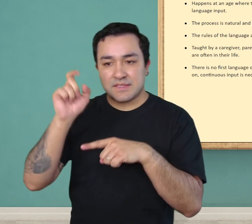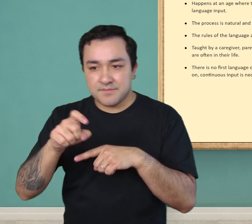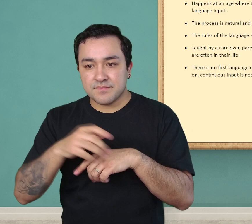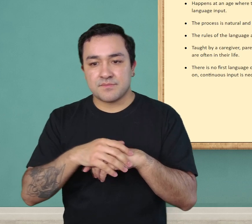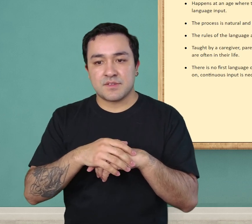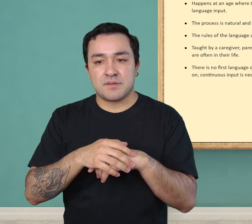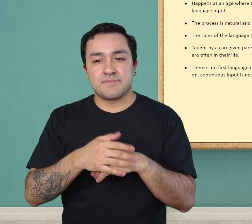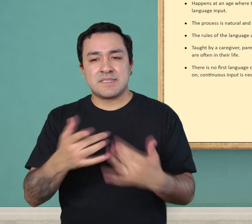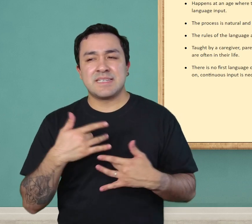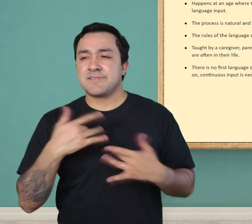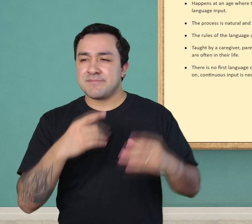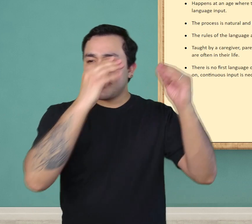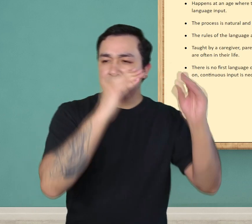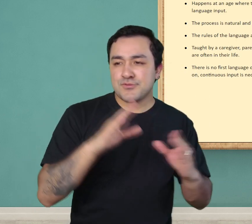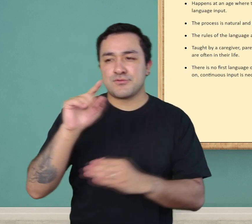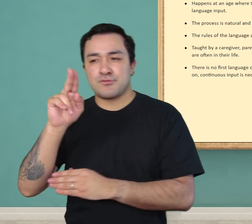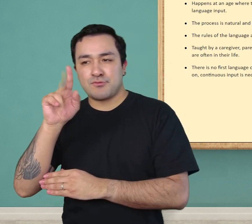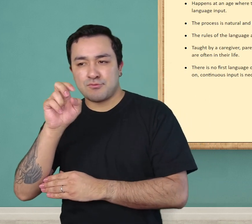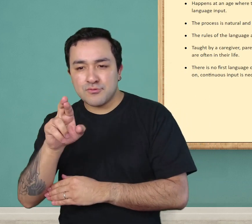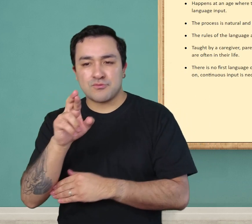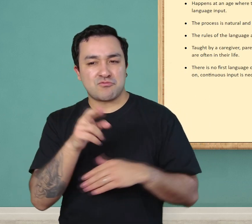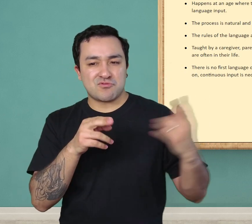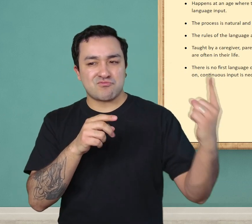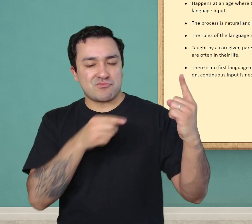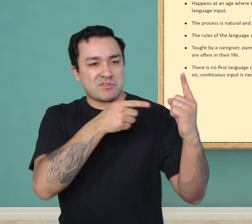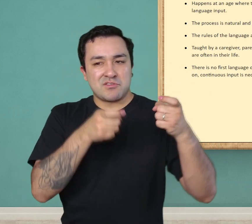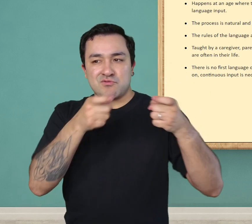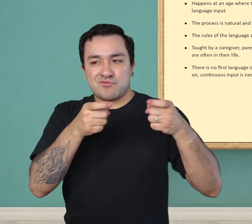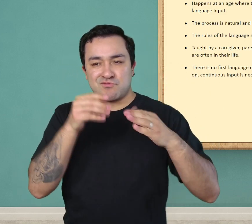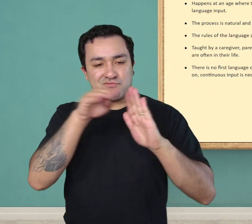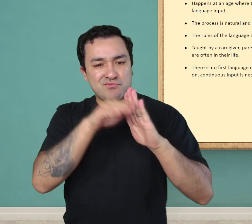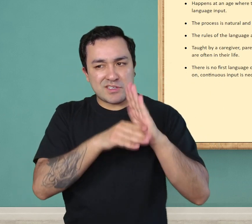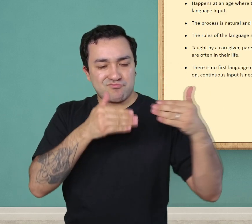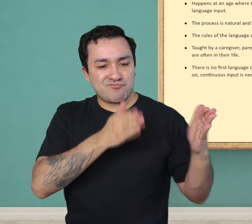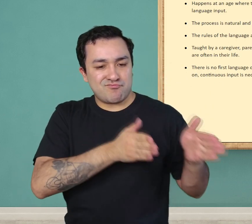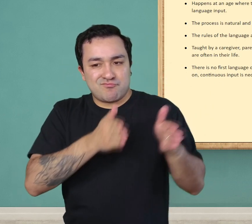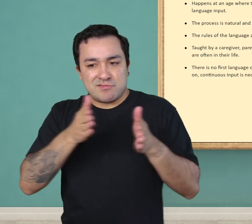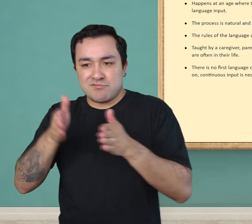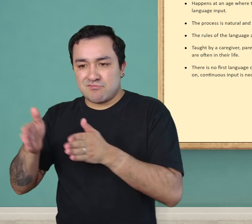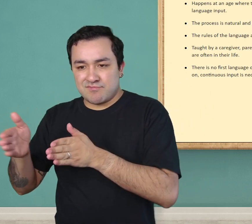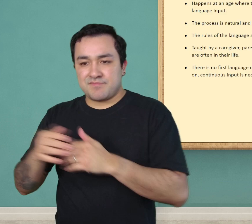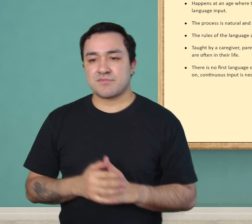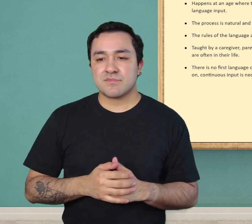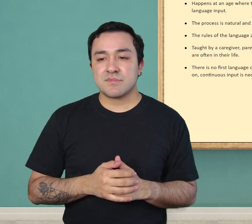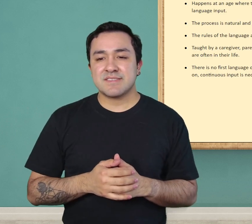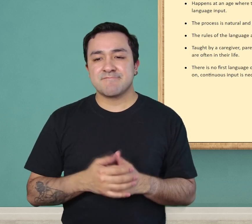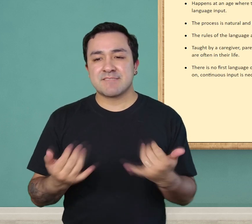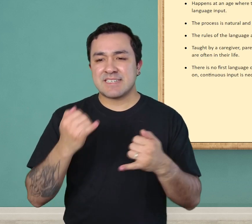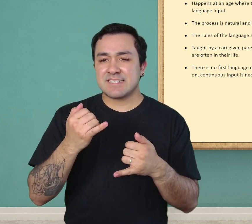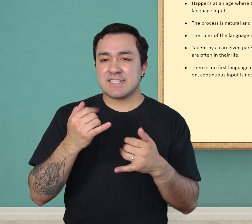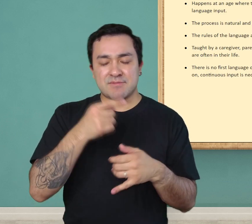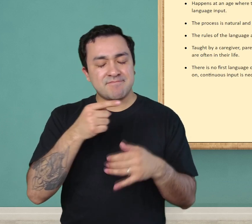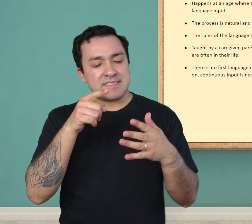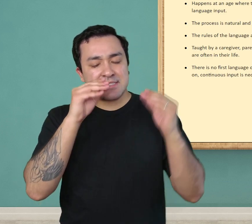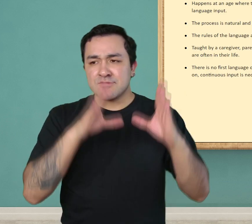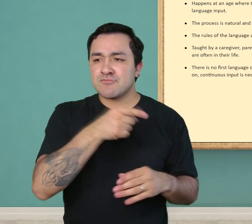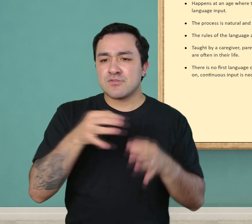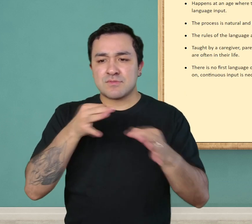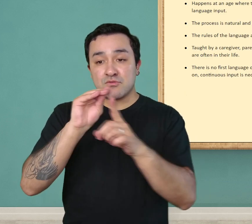the knowledge to develop their language skills. There is typically a teacher or tutor who is in charge, structures the lessons, and is